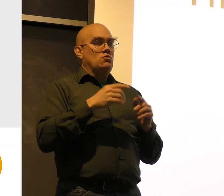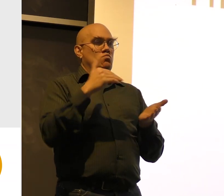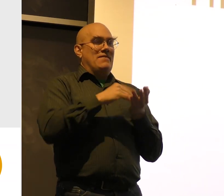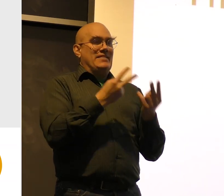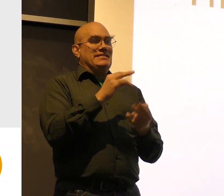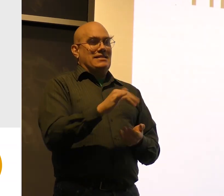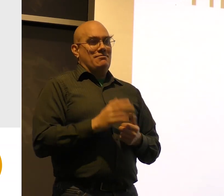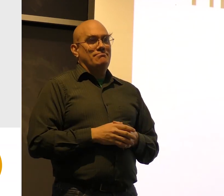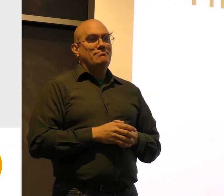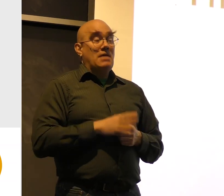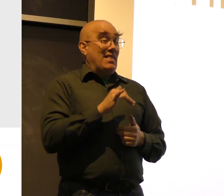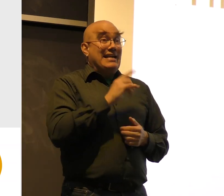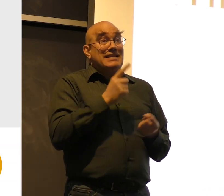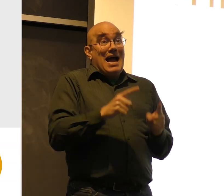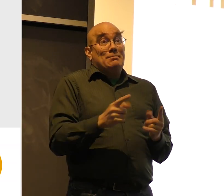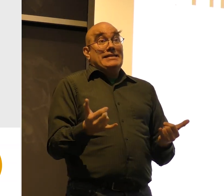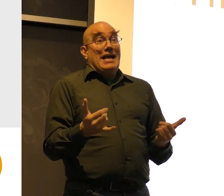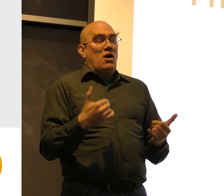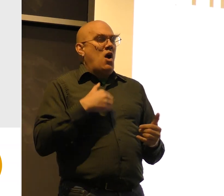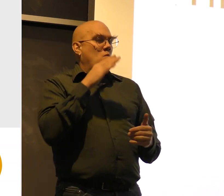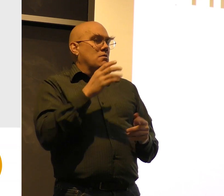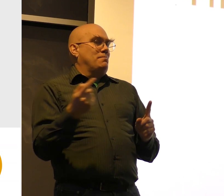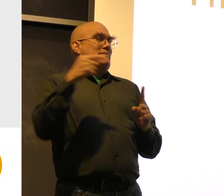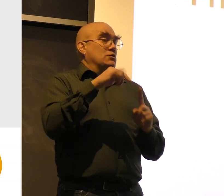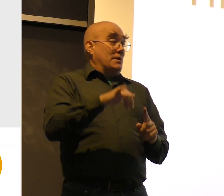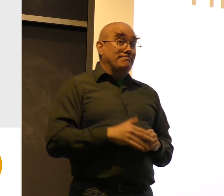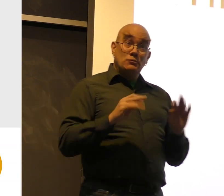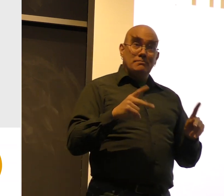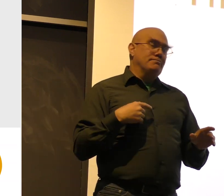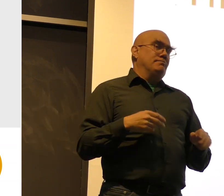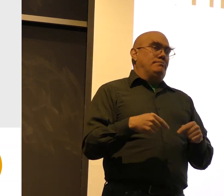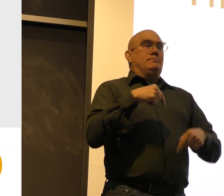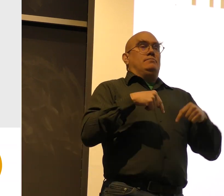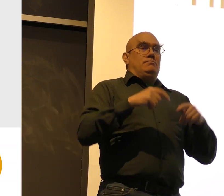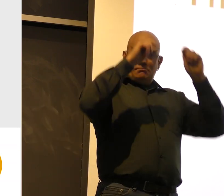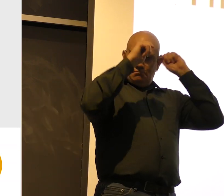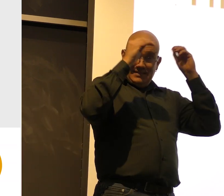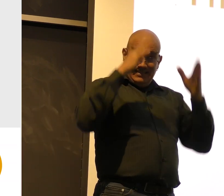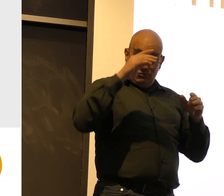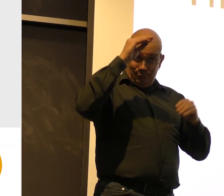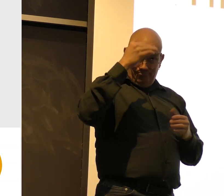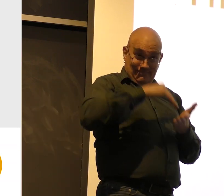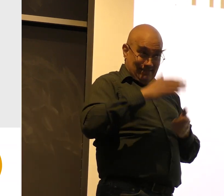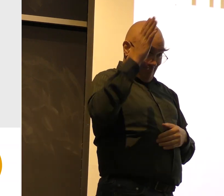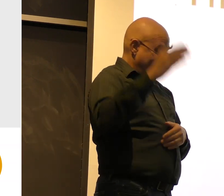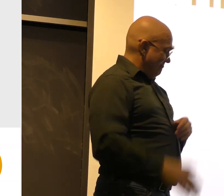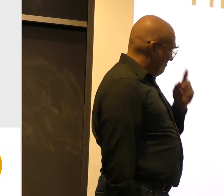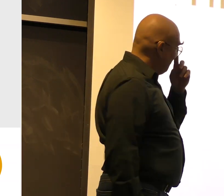step back on a personal level and look at that broader, and I'm still looking at that today. I will come back to that concept, but now let me put my teacher's hat